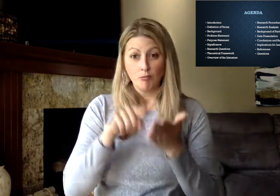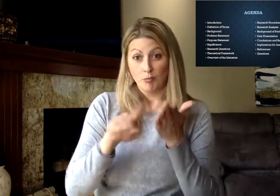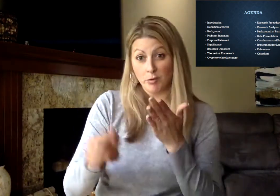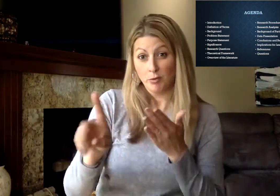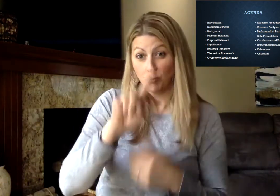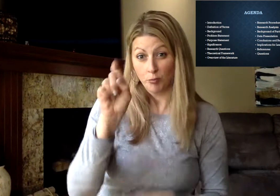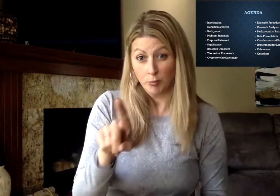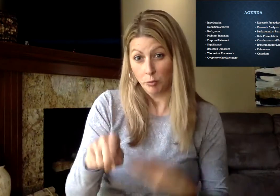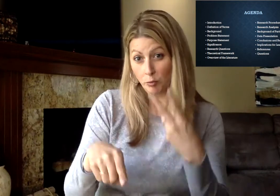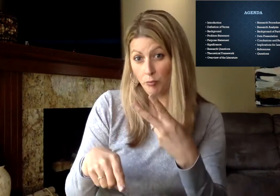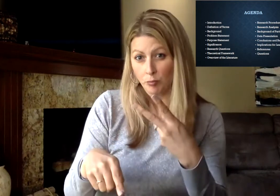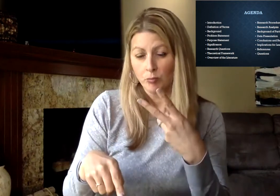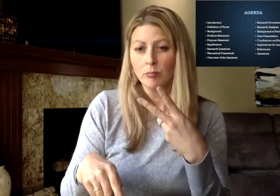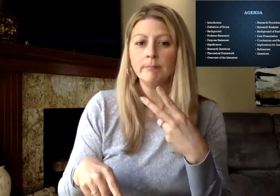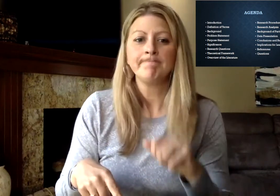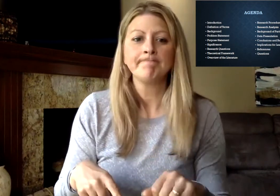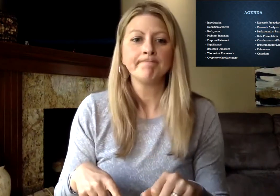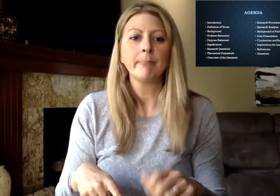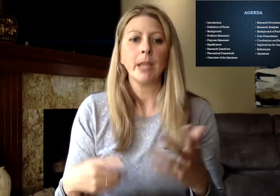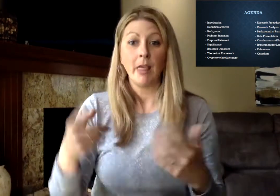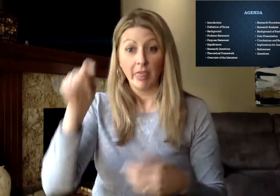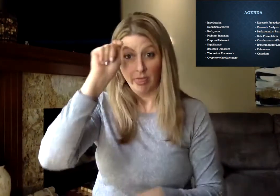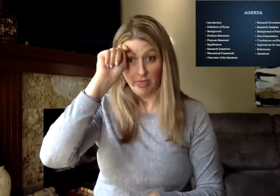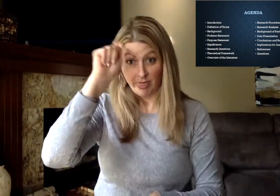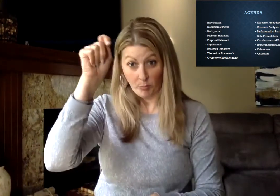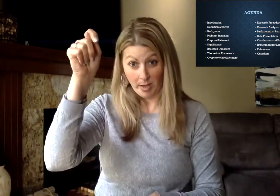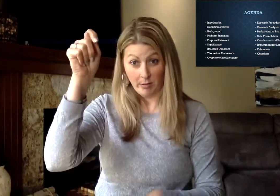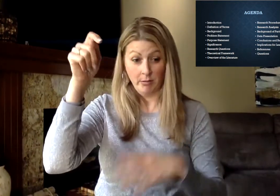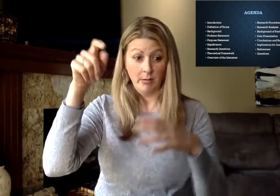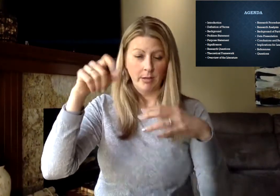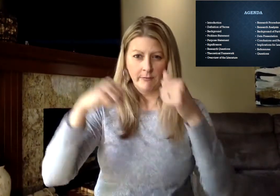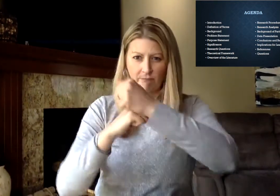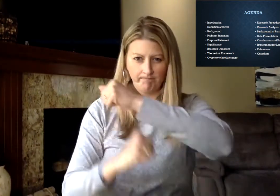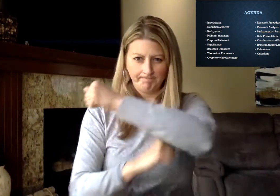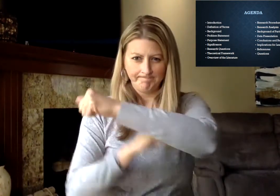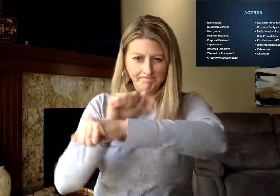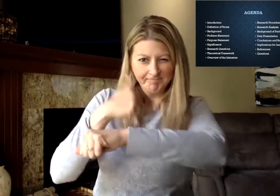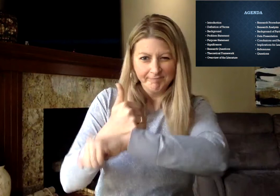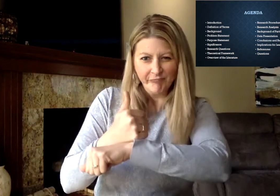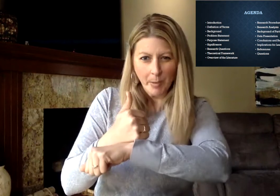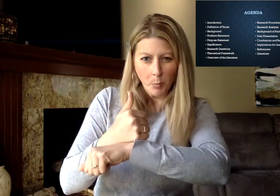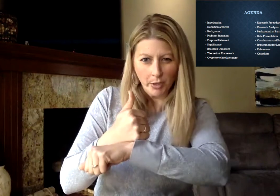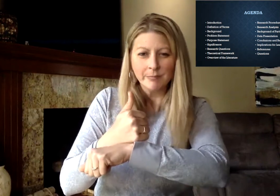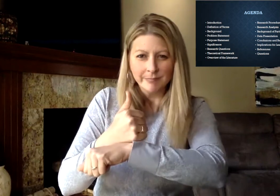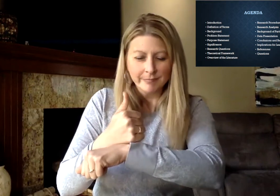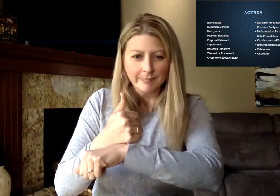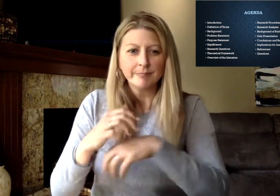I have research questions, 2 of them, and a theoretical foundation framework.